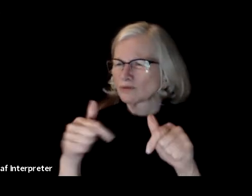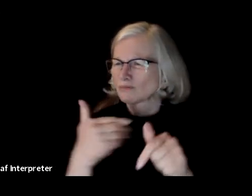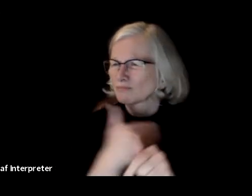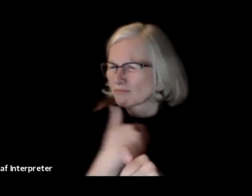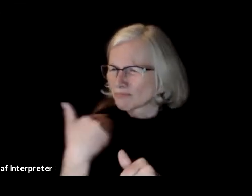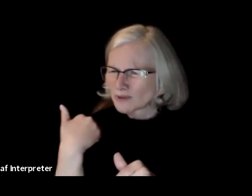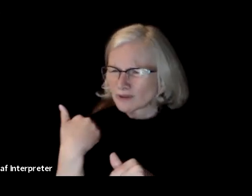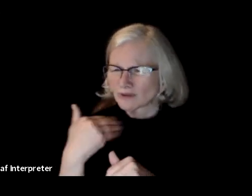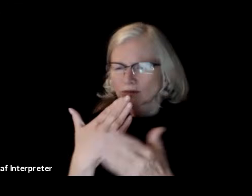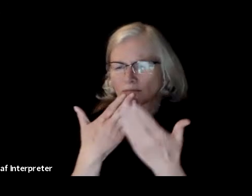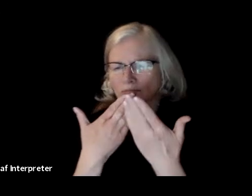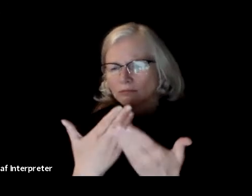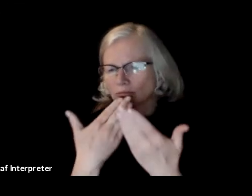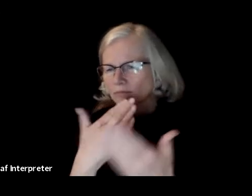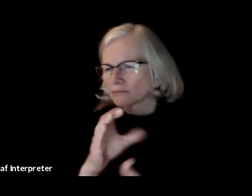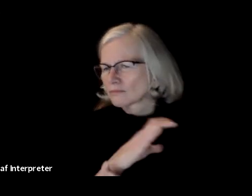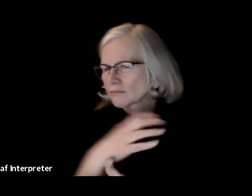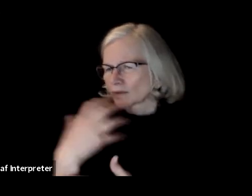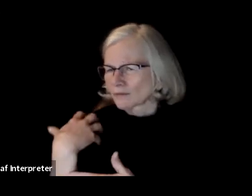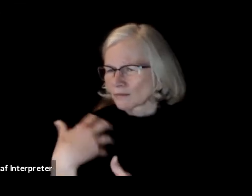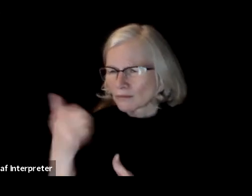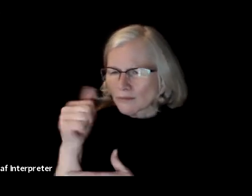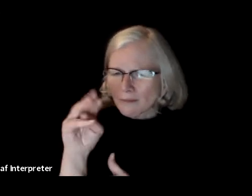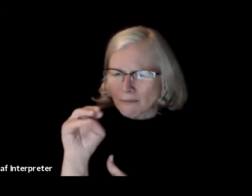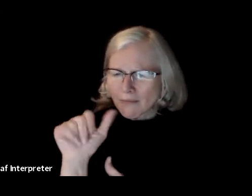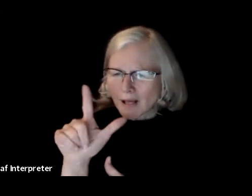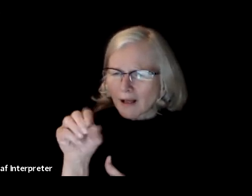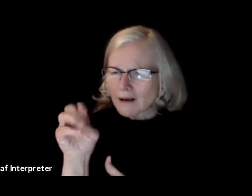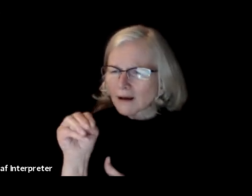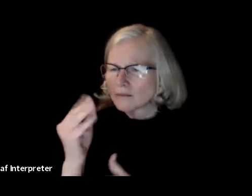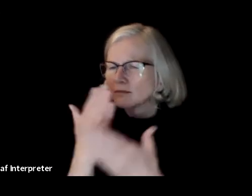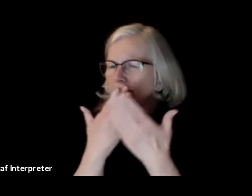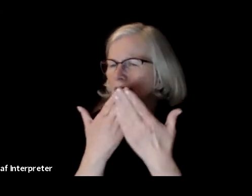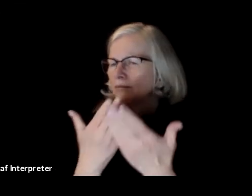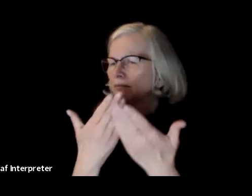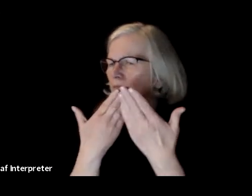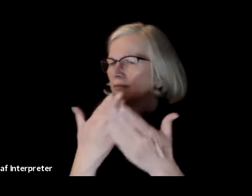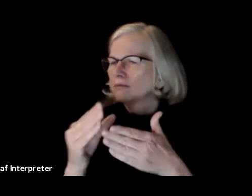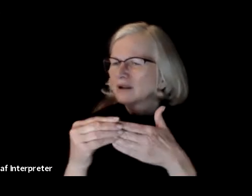your tireless leadership. With that, I'll turn it back over to Michael.